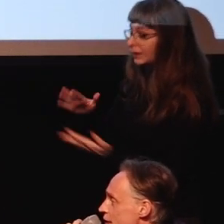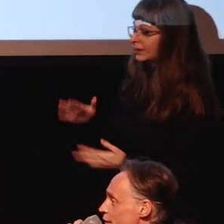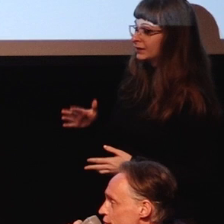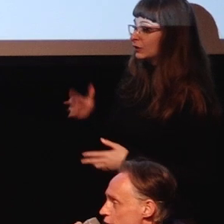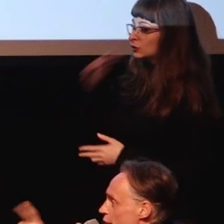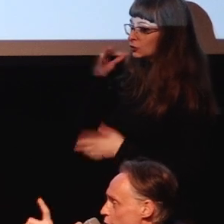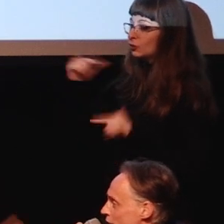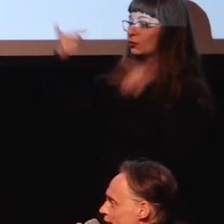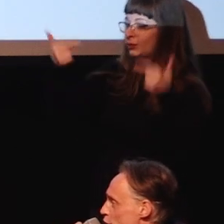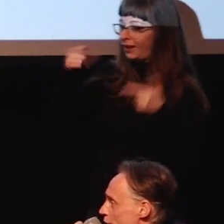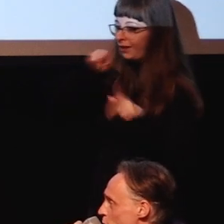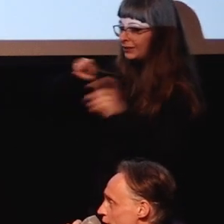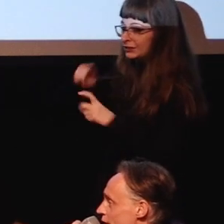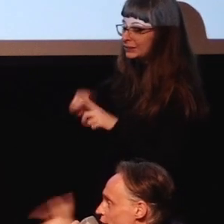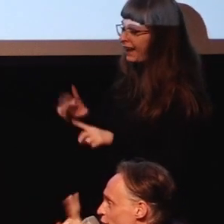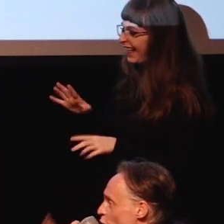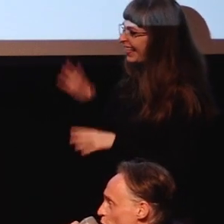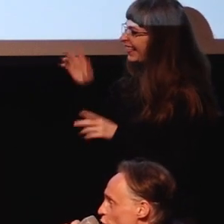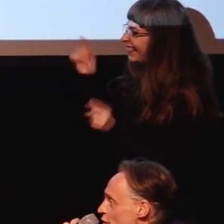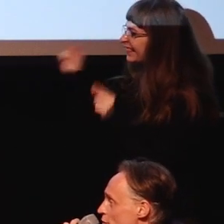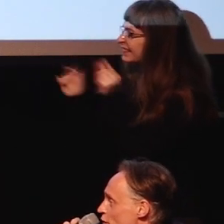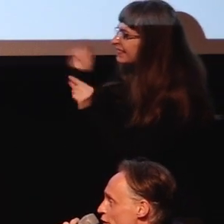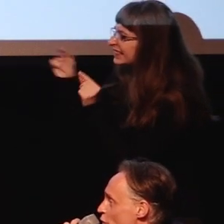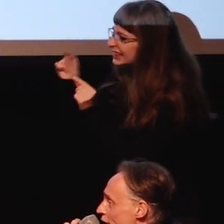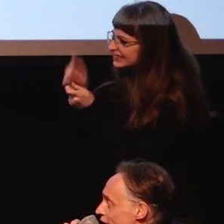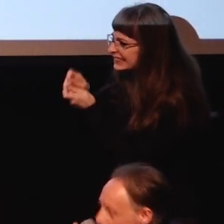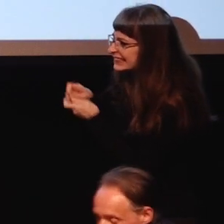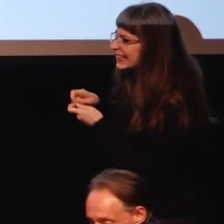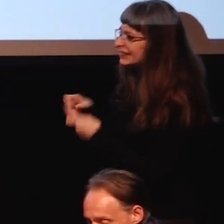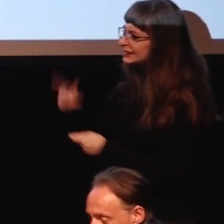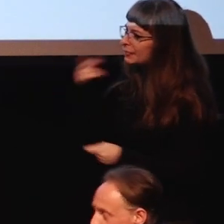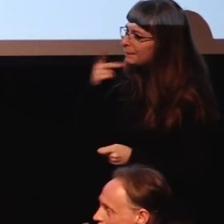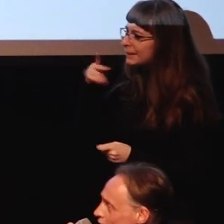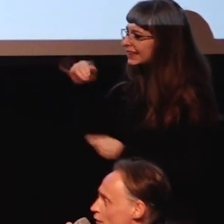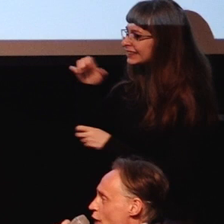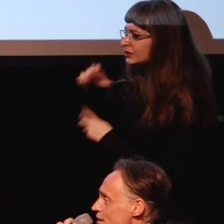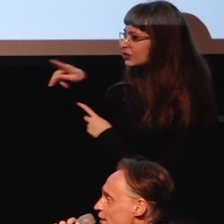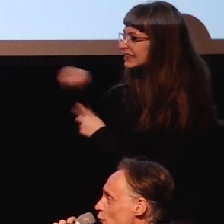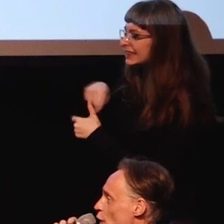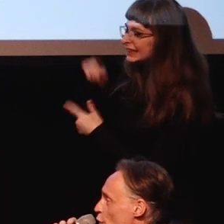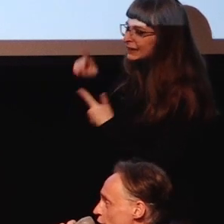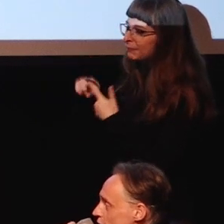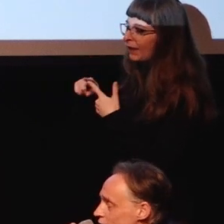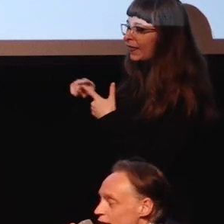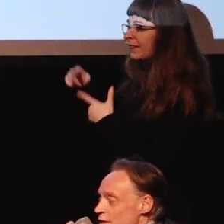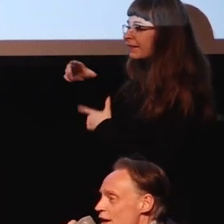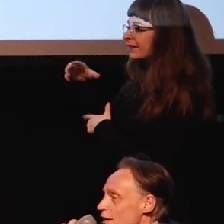little details. The pink Jeep, the phone booth in the middle of nowhere, the slug crossing the